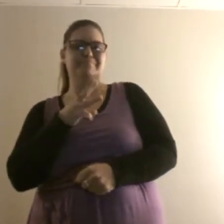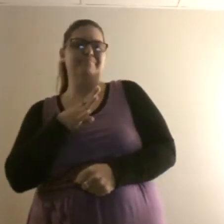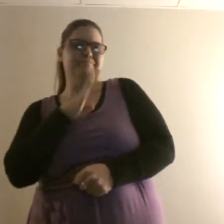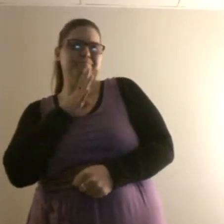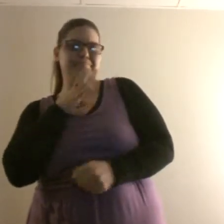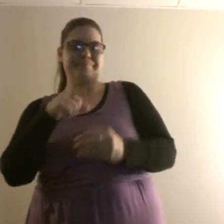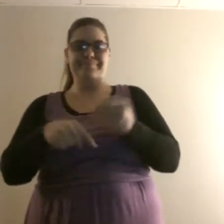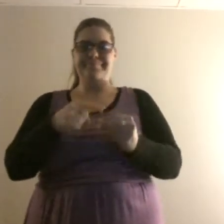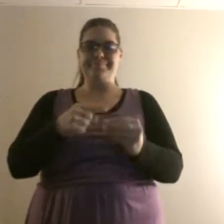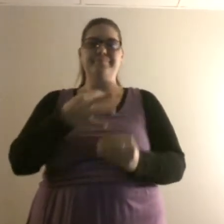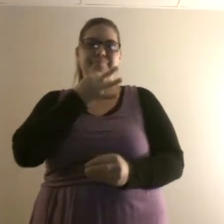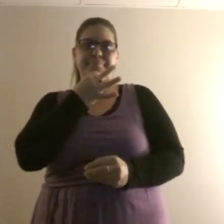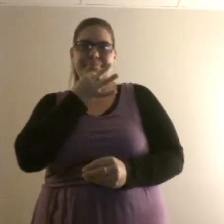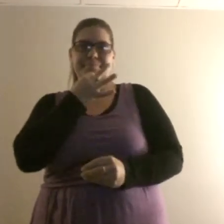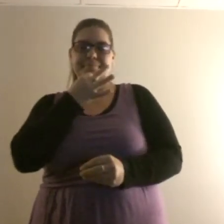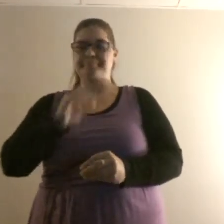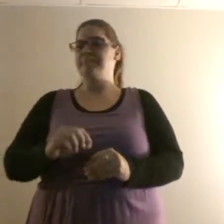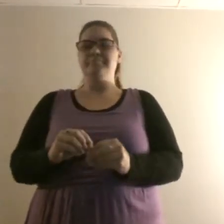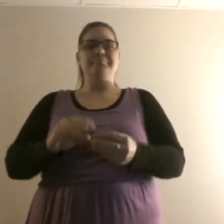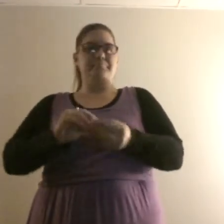All right, they were poorly trained.